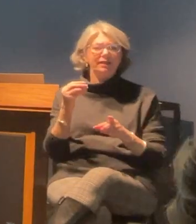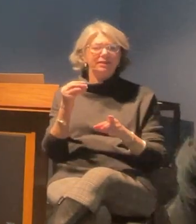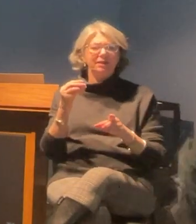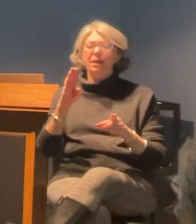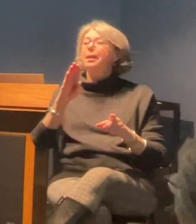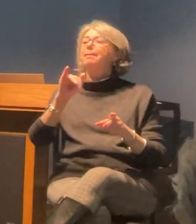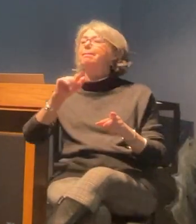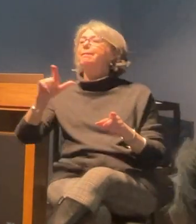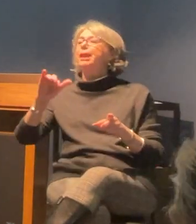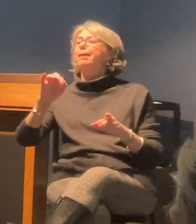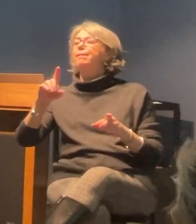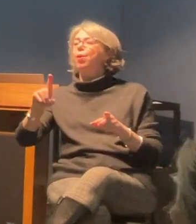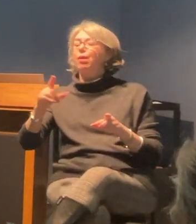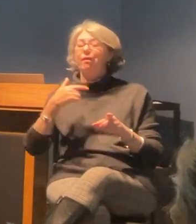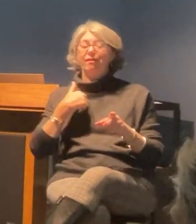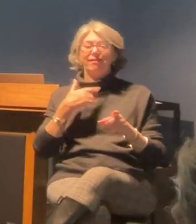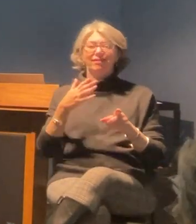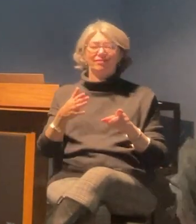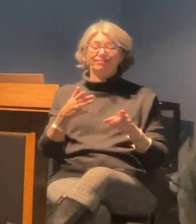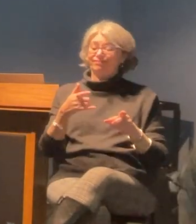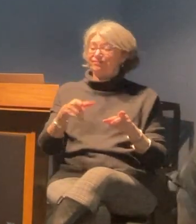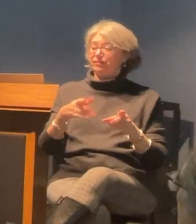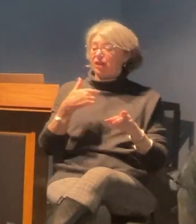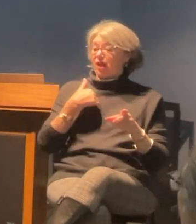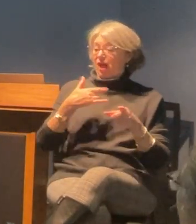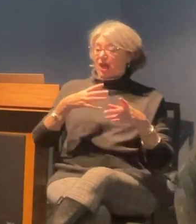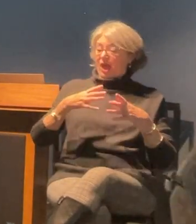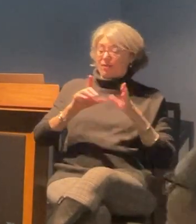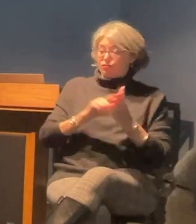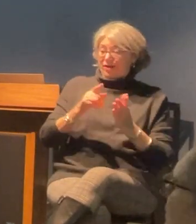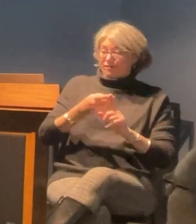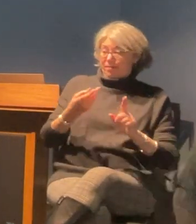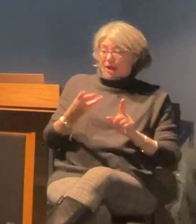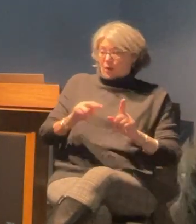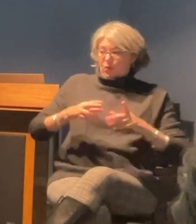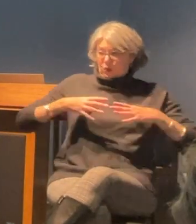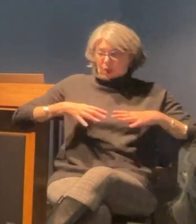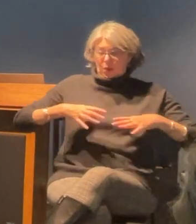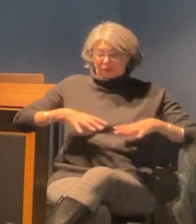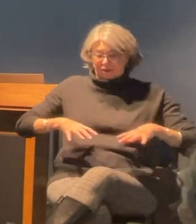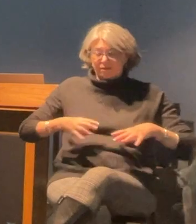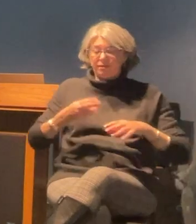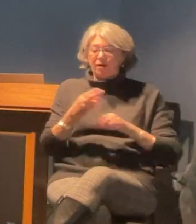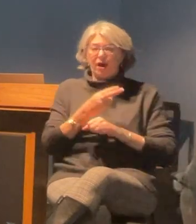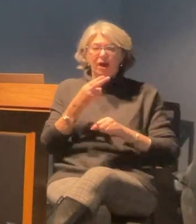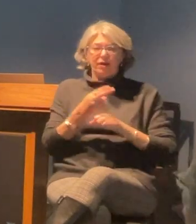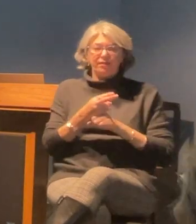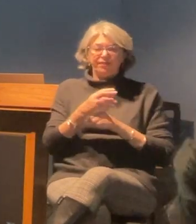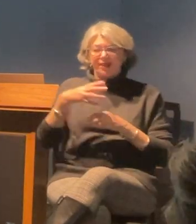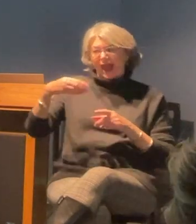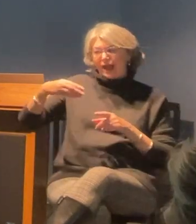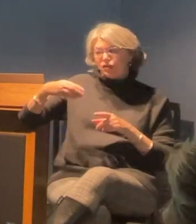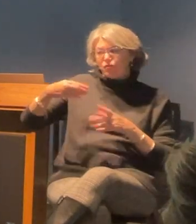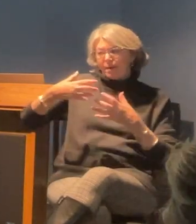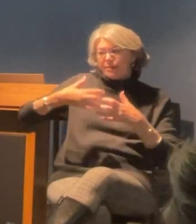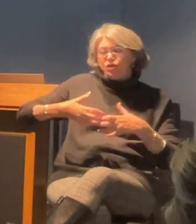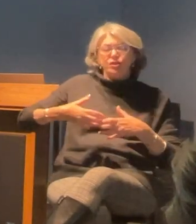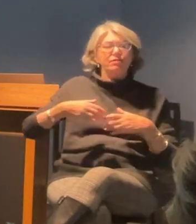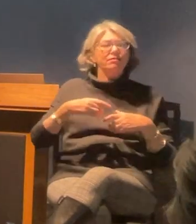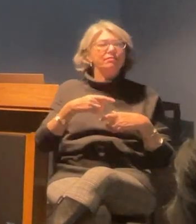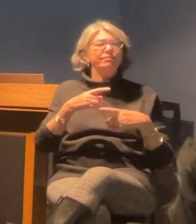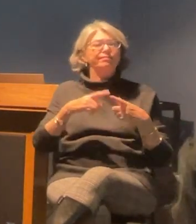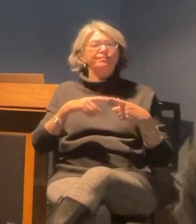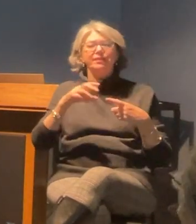images that I printed are sourced from my own clothing. I used X-ray machine